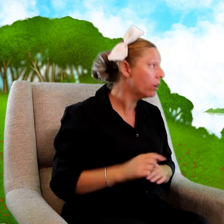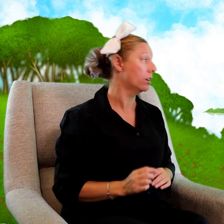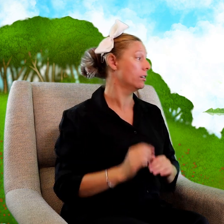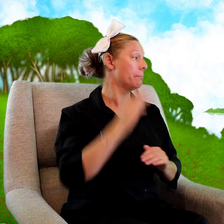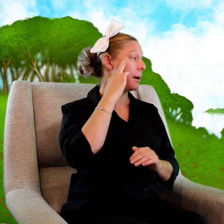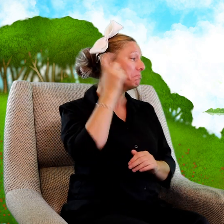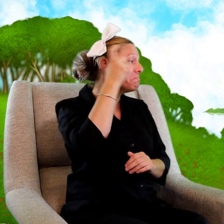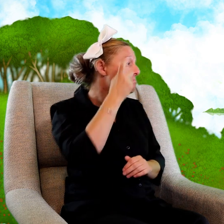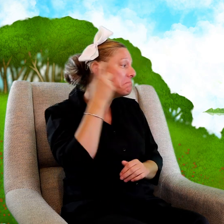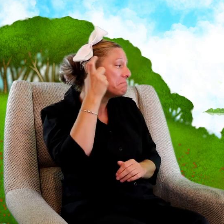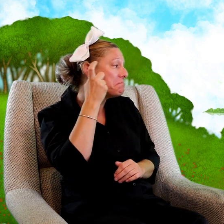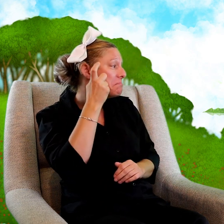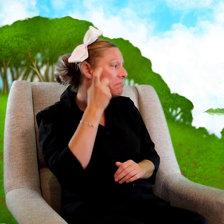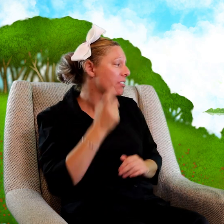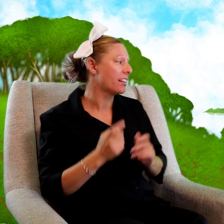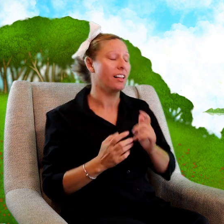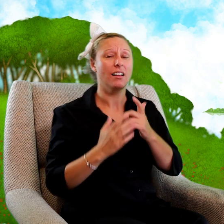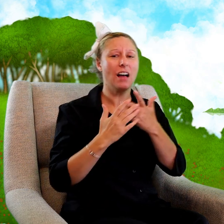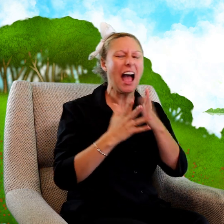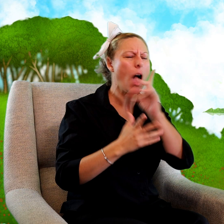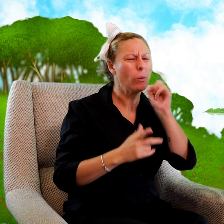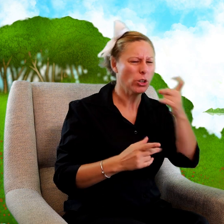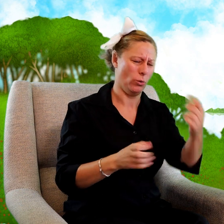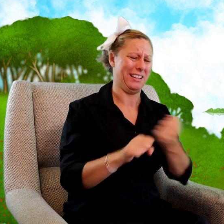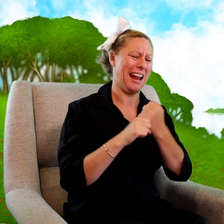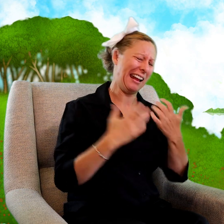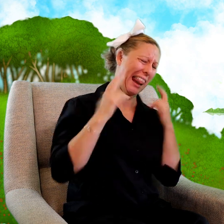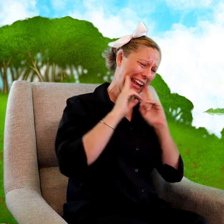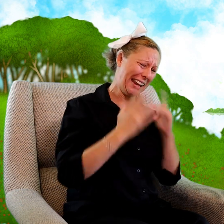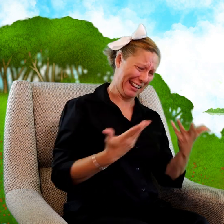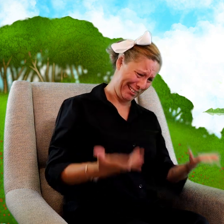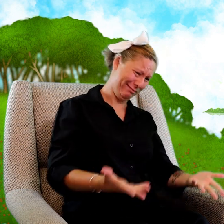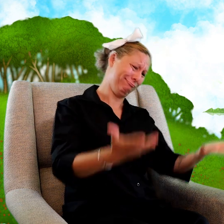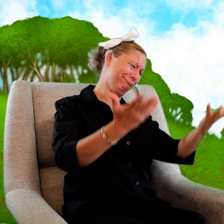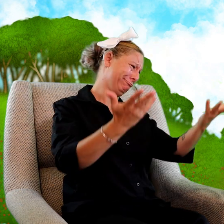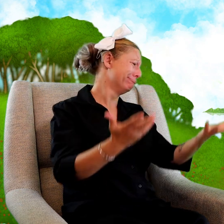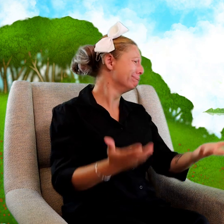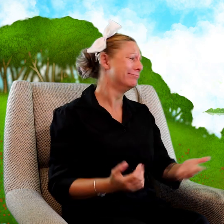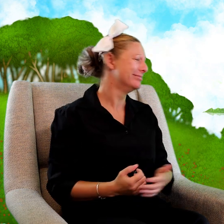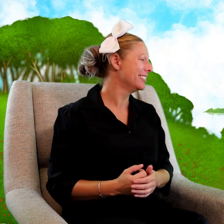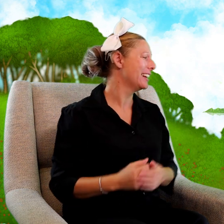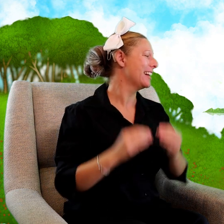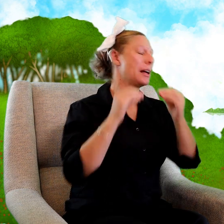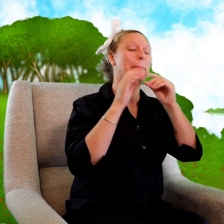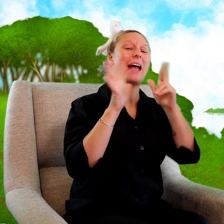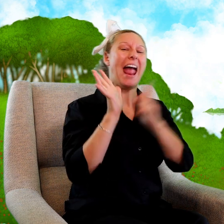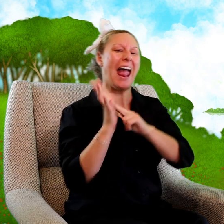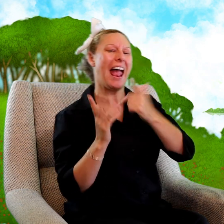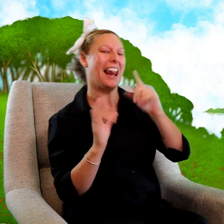said Mum curiously. How will you get clean? Ben